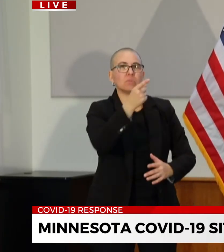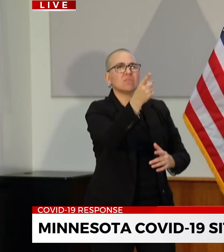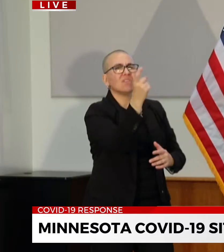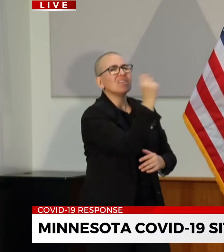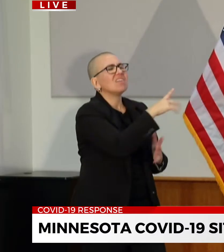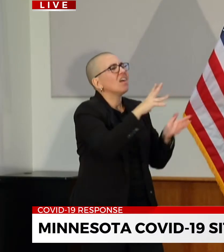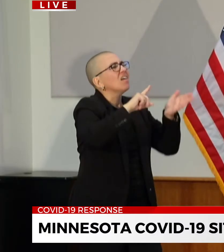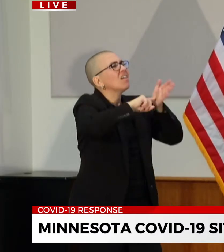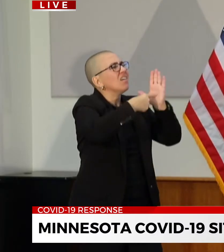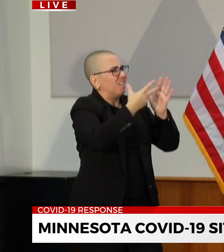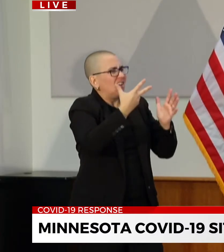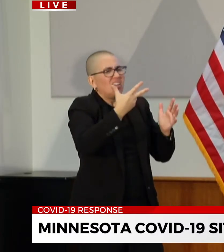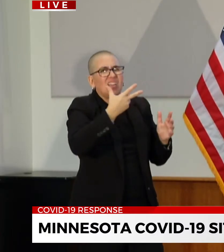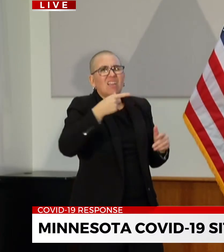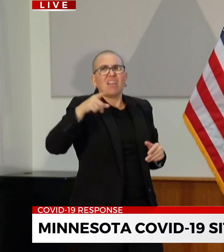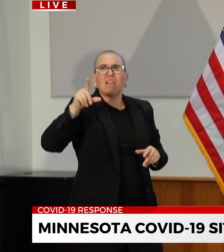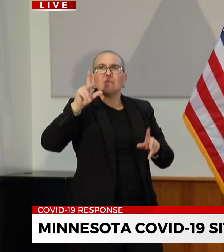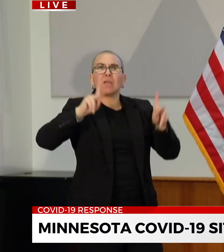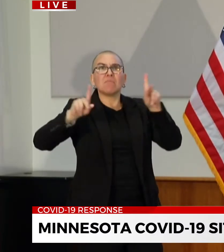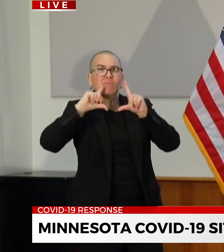Yep. Yes.